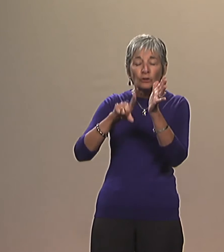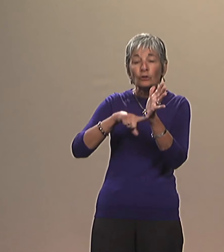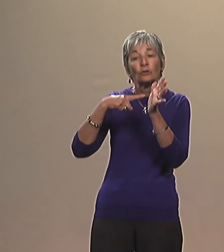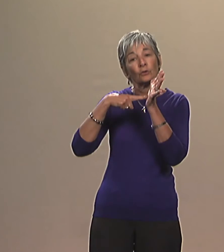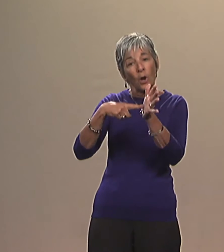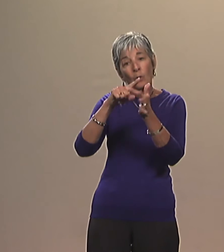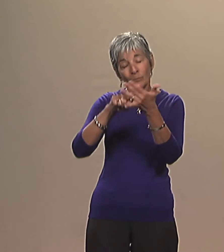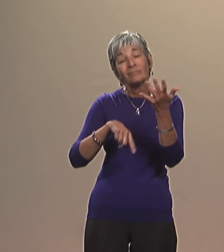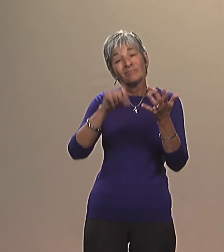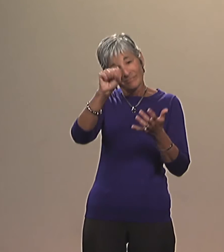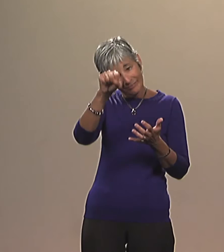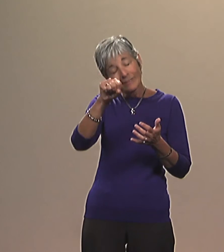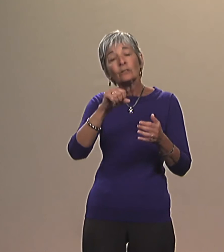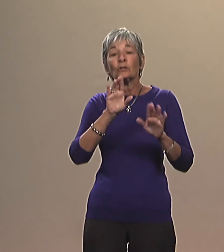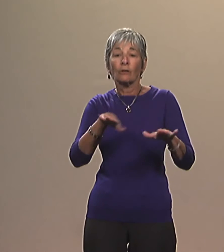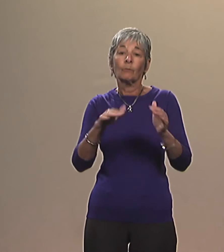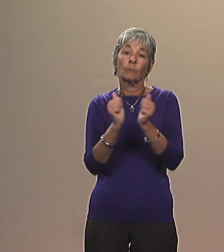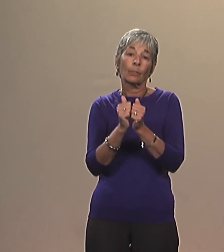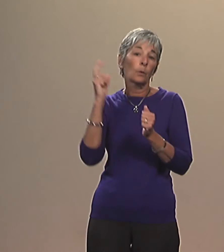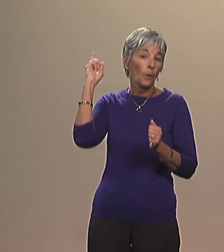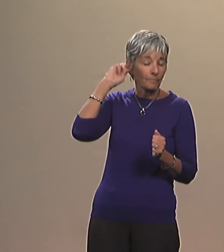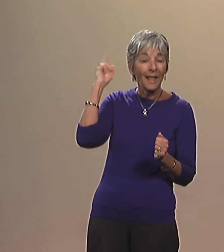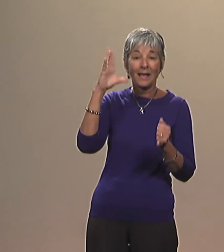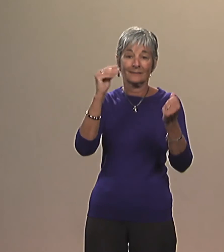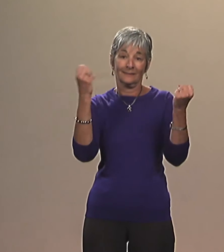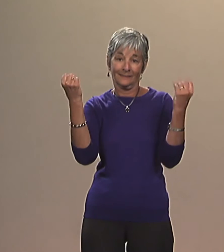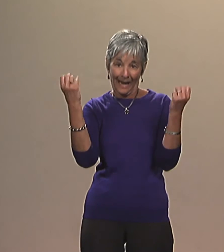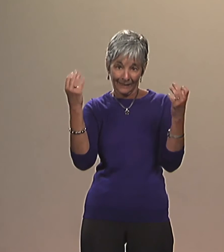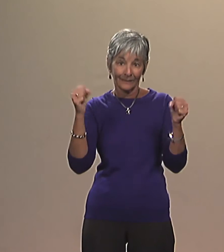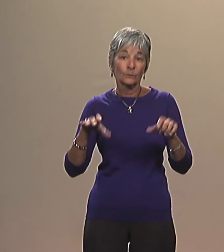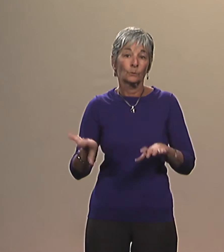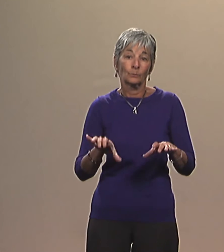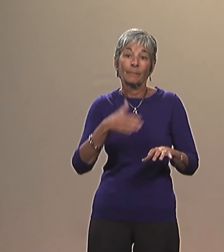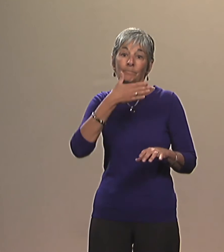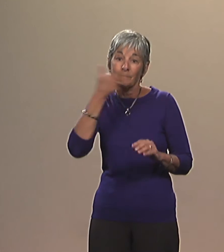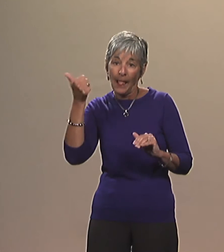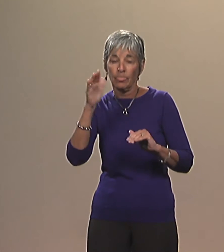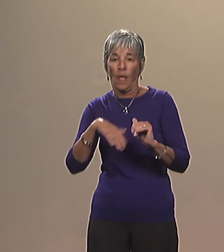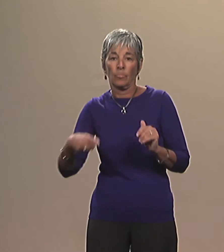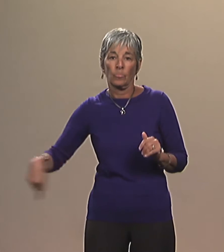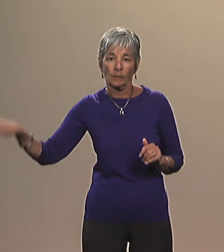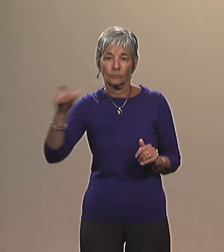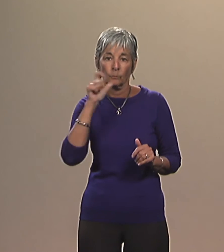However, research shows that children with cochlear implants and signing do better than children with cochlear implants alone.